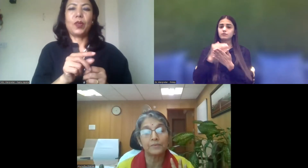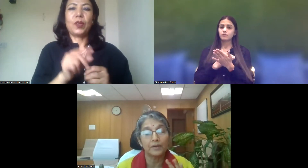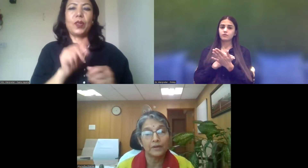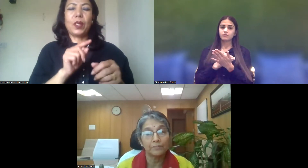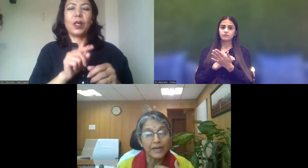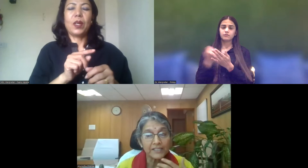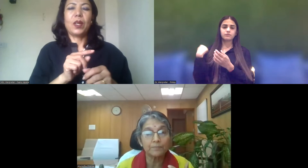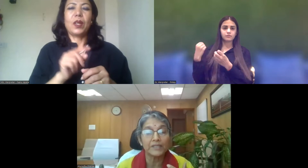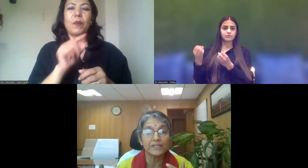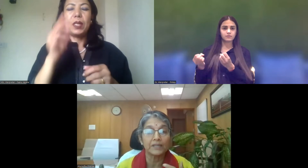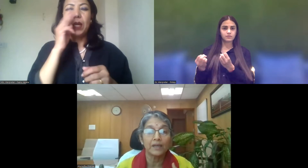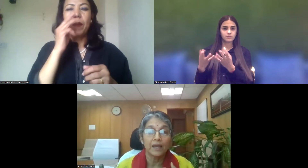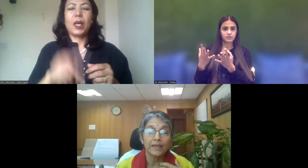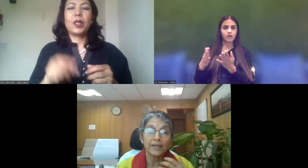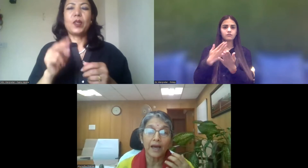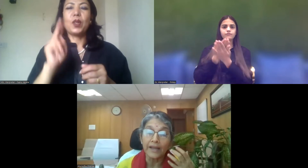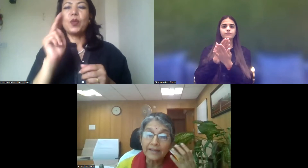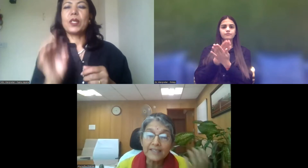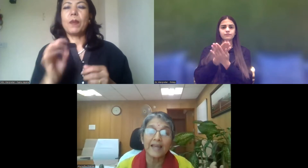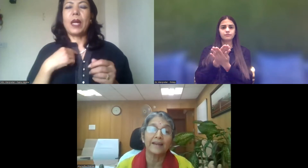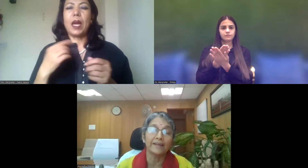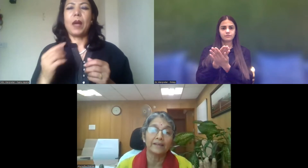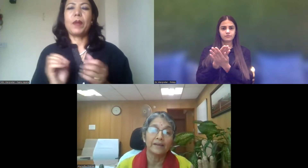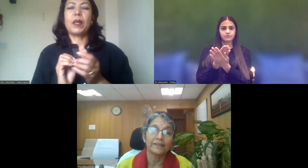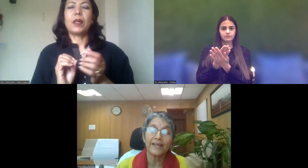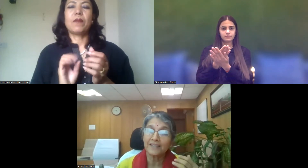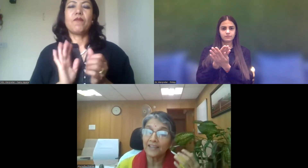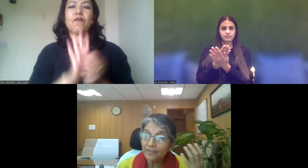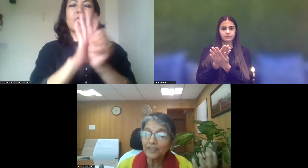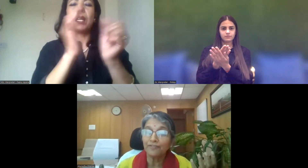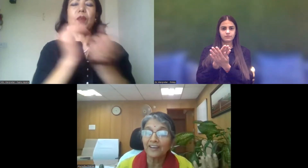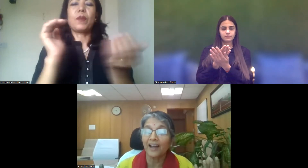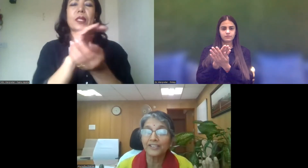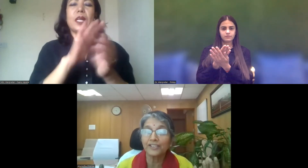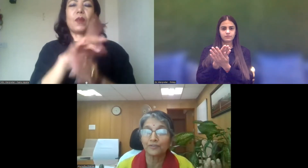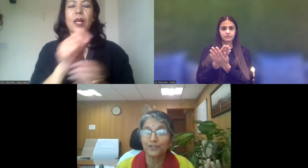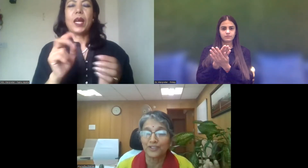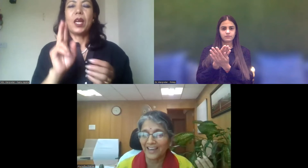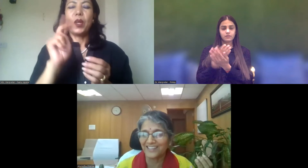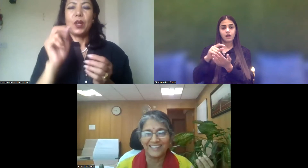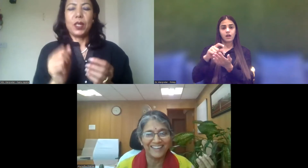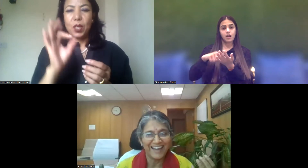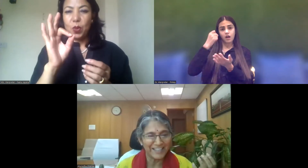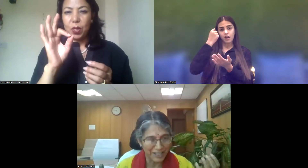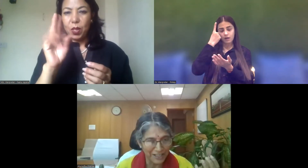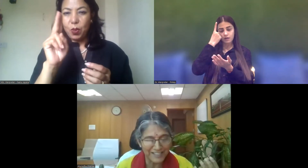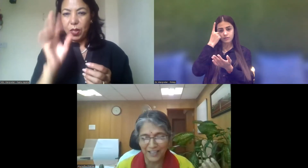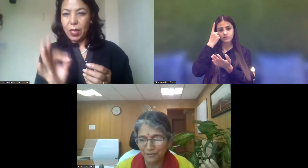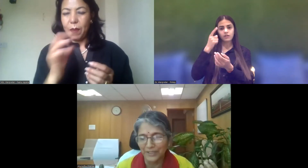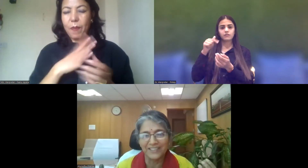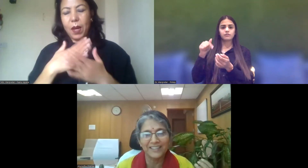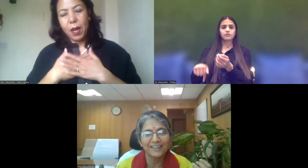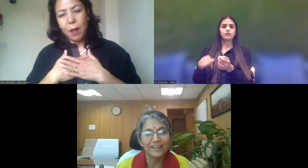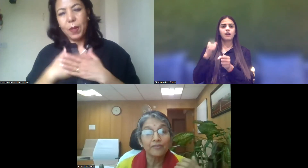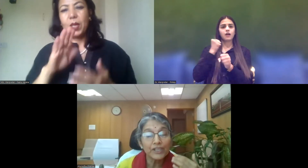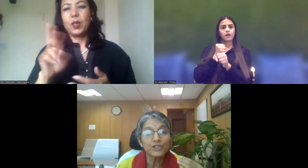started participating in understanding that even if we are a guardian of the society as the